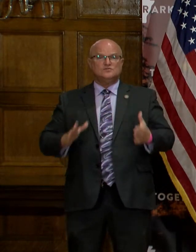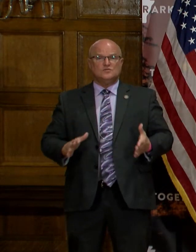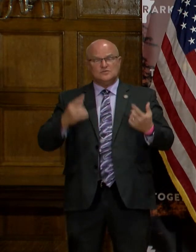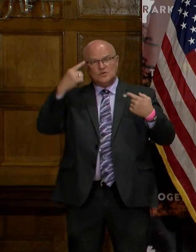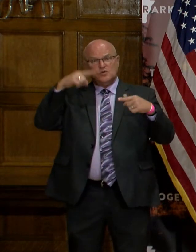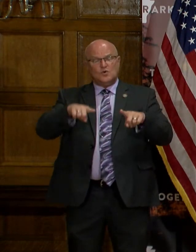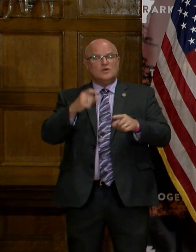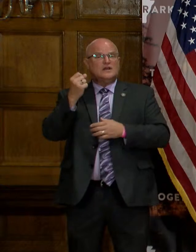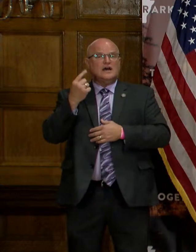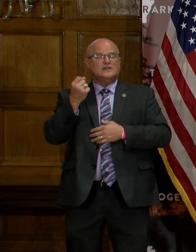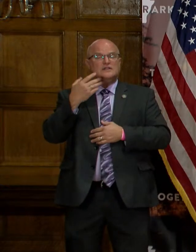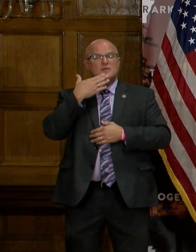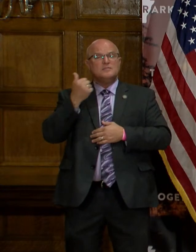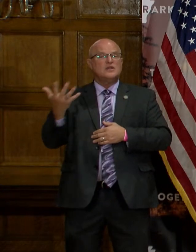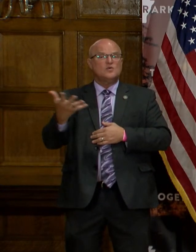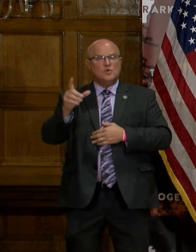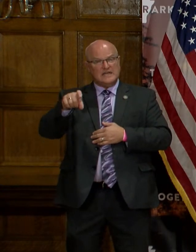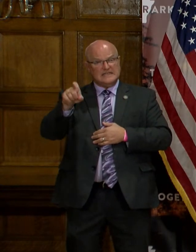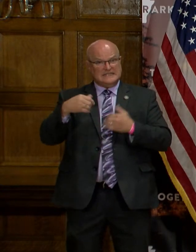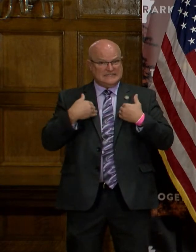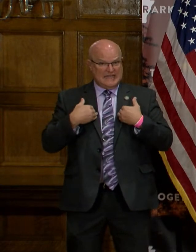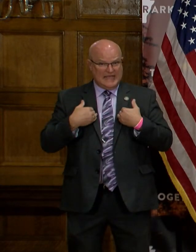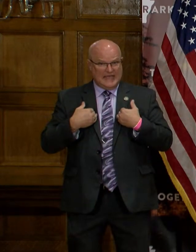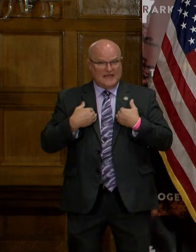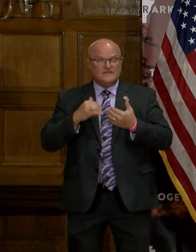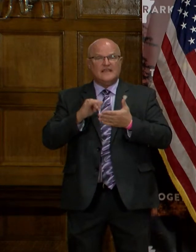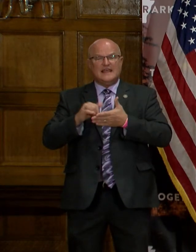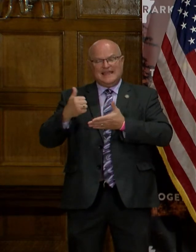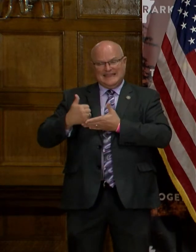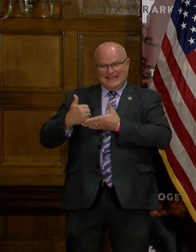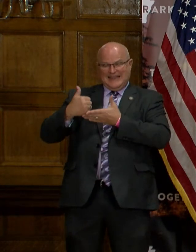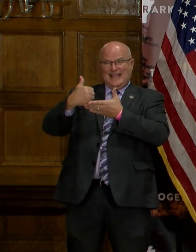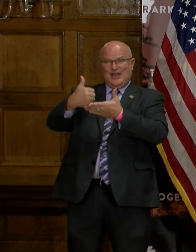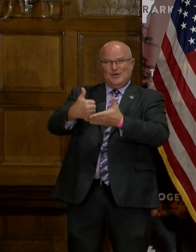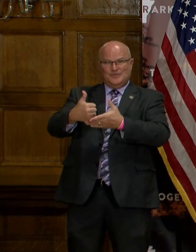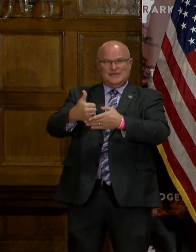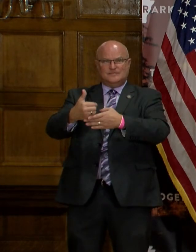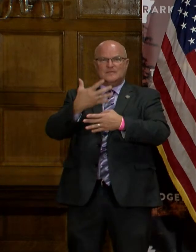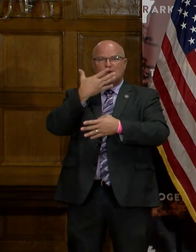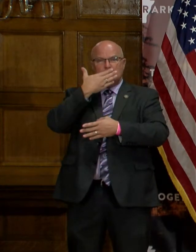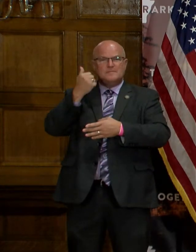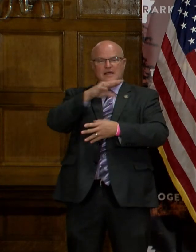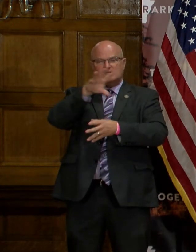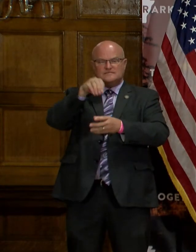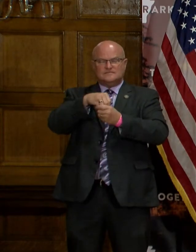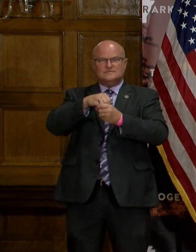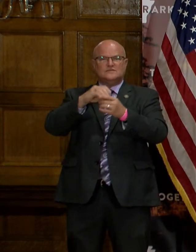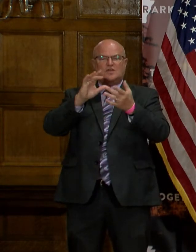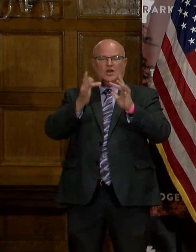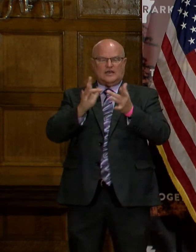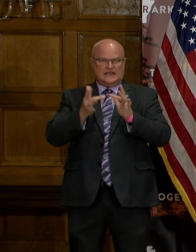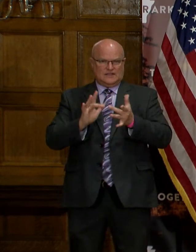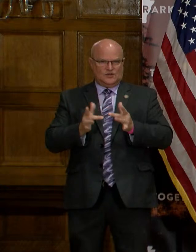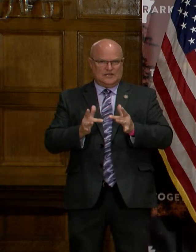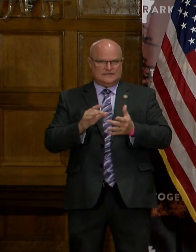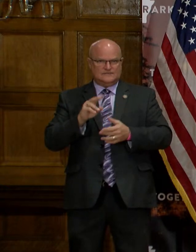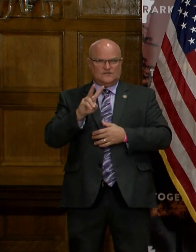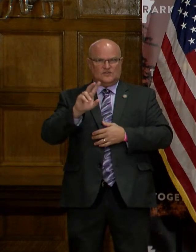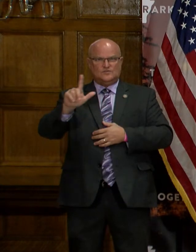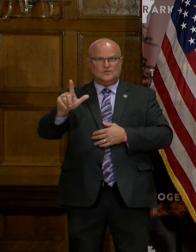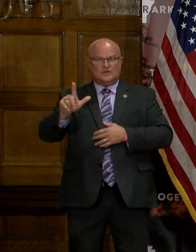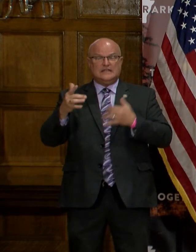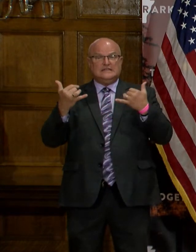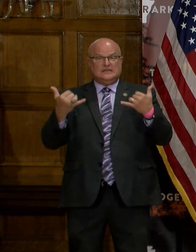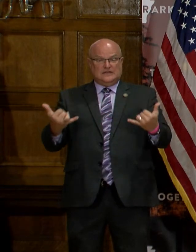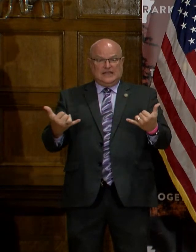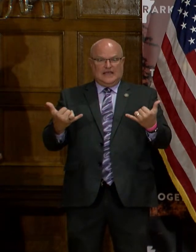in order to understand better what needs they have that can help them get better engaged in their online learning. And with that,